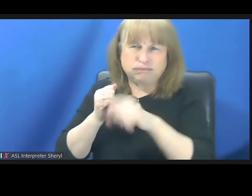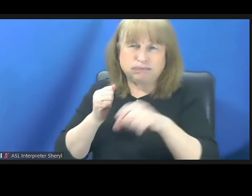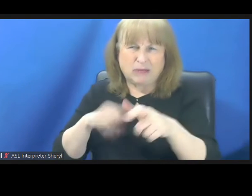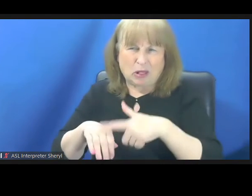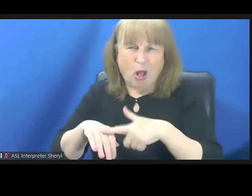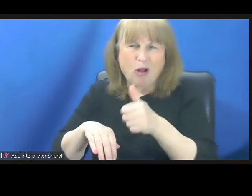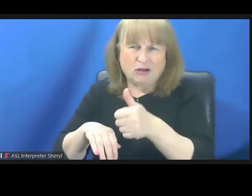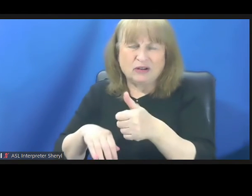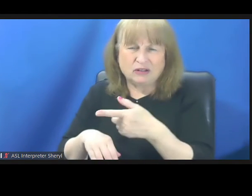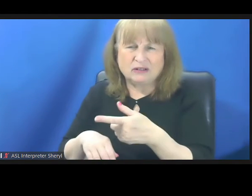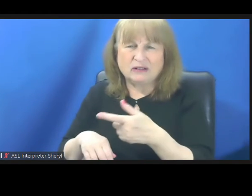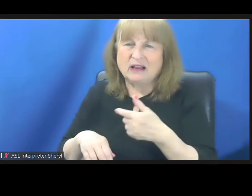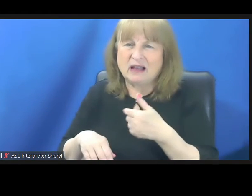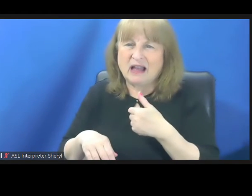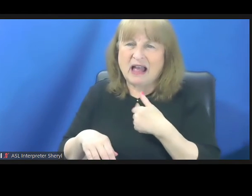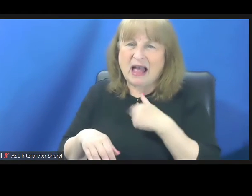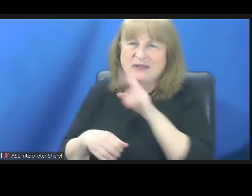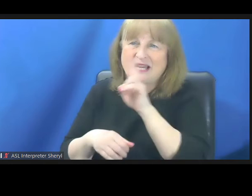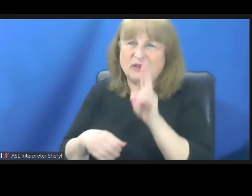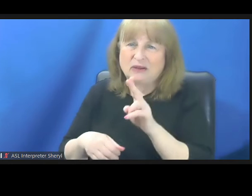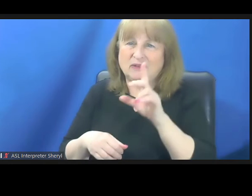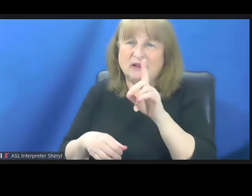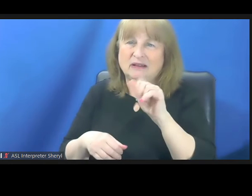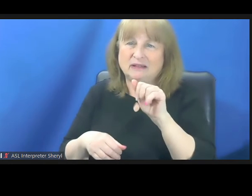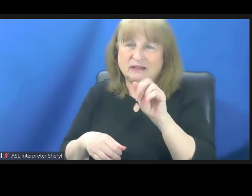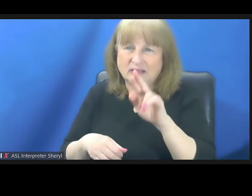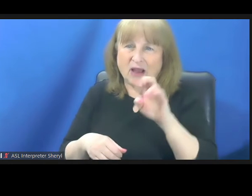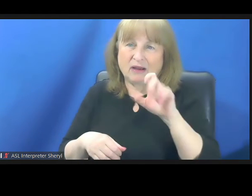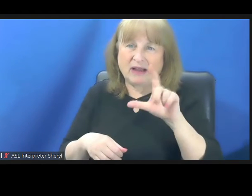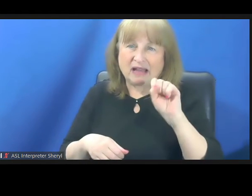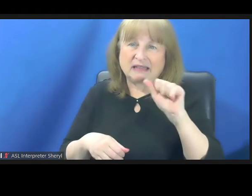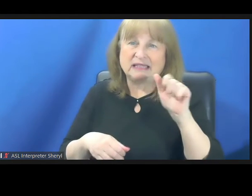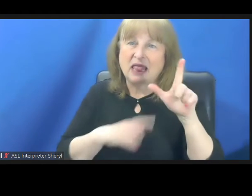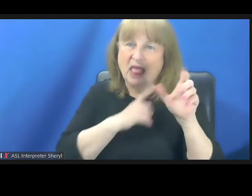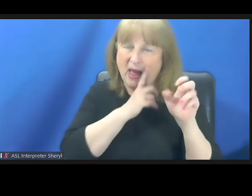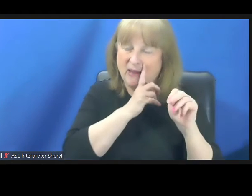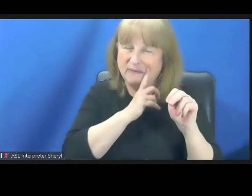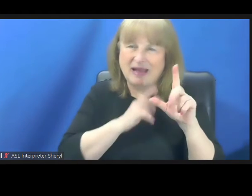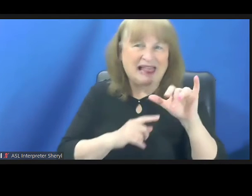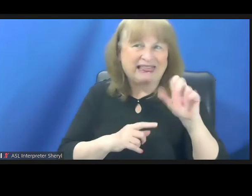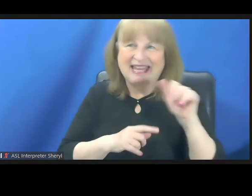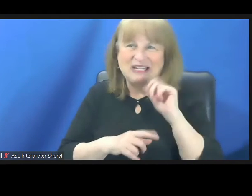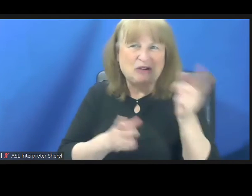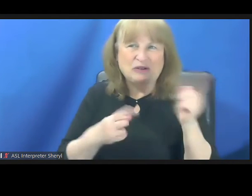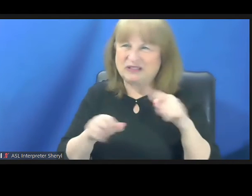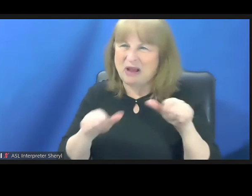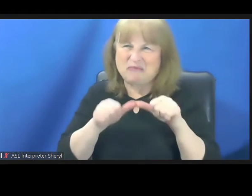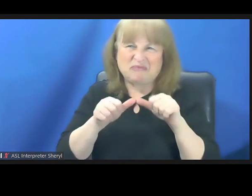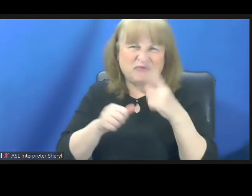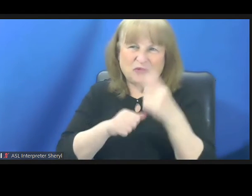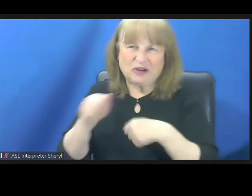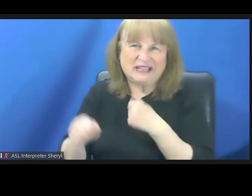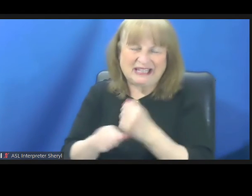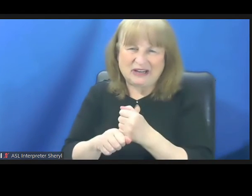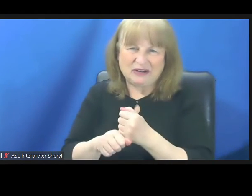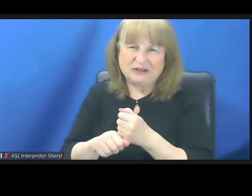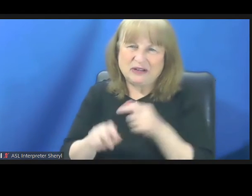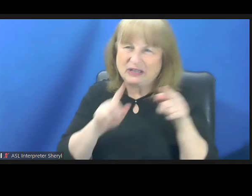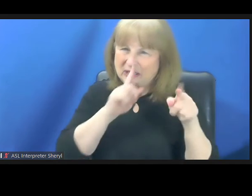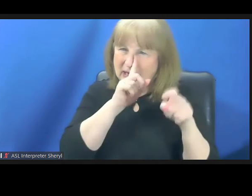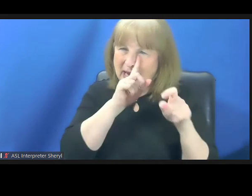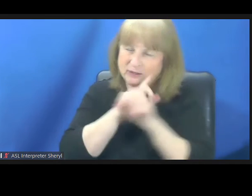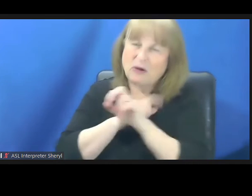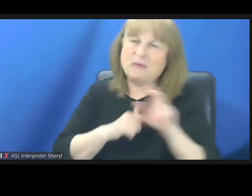because I was at the University of Dar es Salaam for a year, and Lina couldn't come for the whole year. She had to be